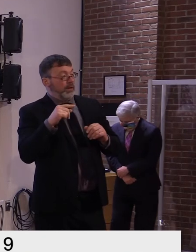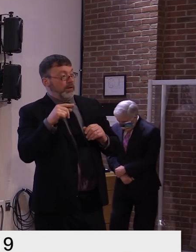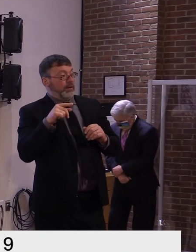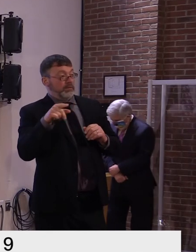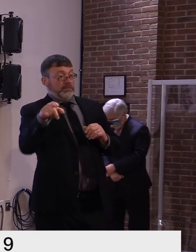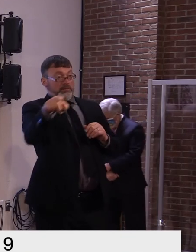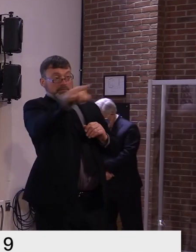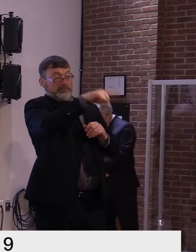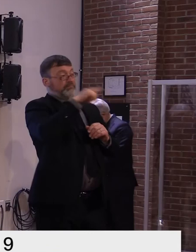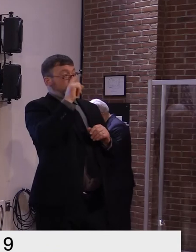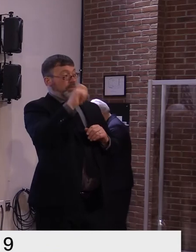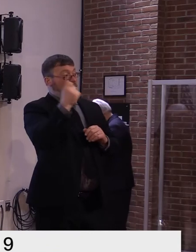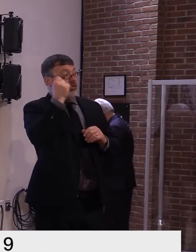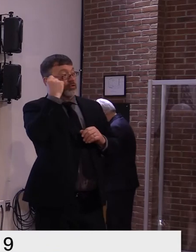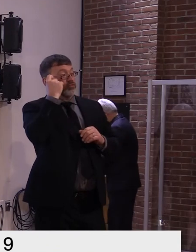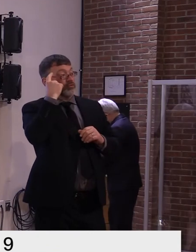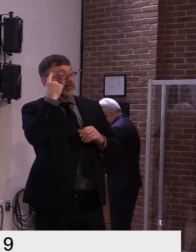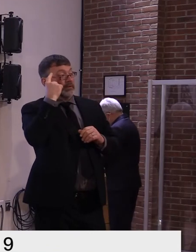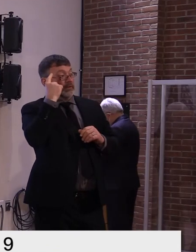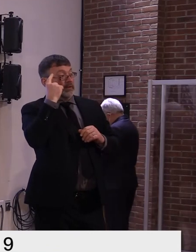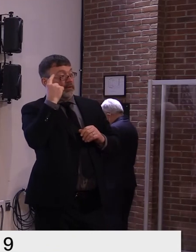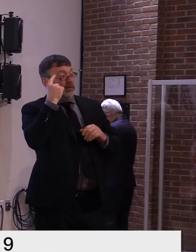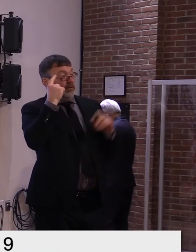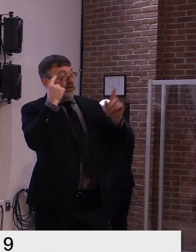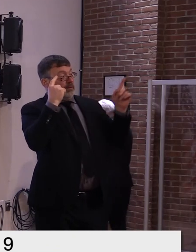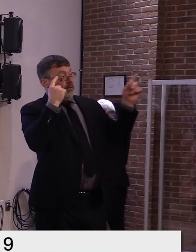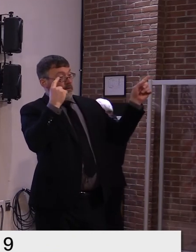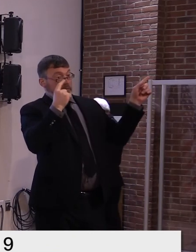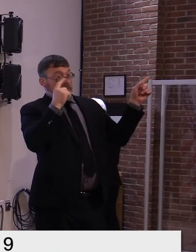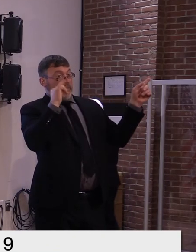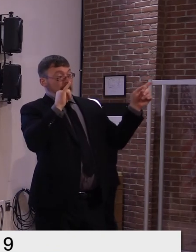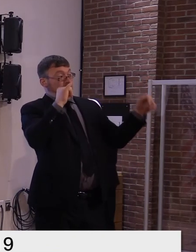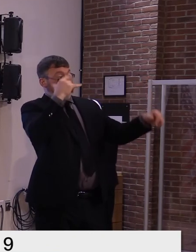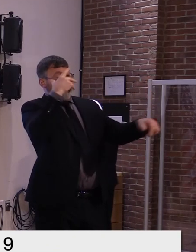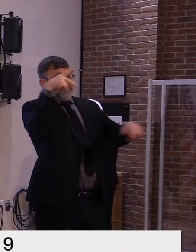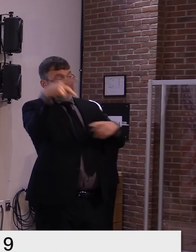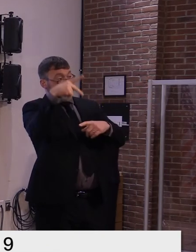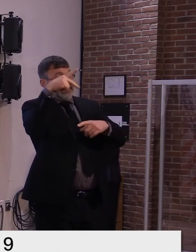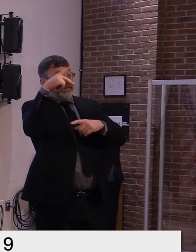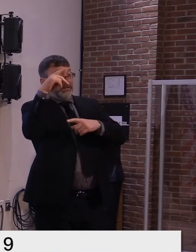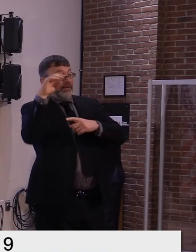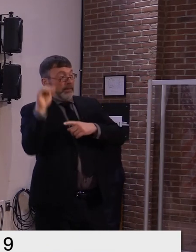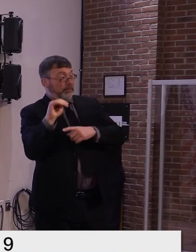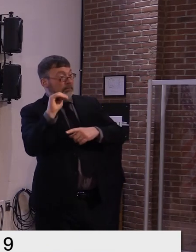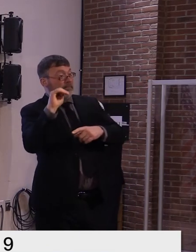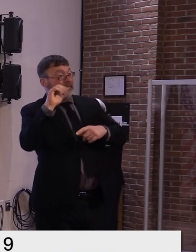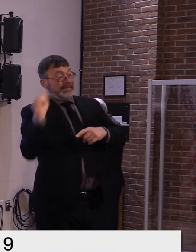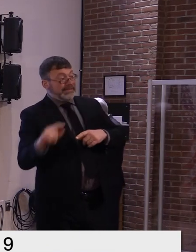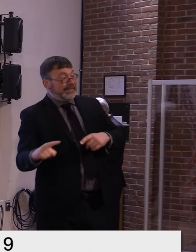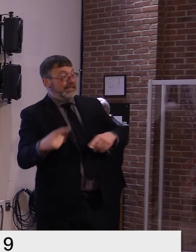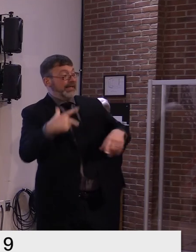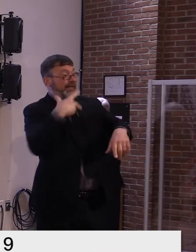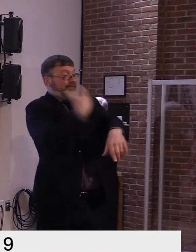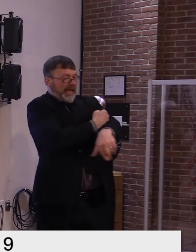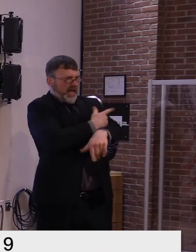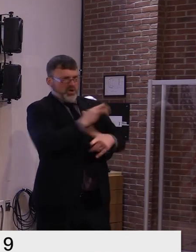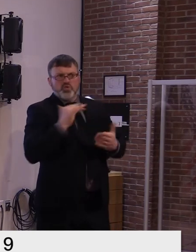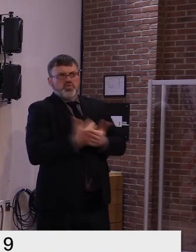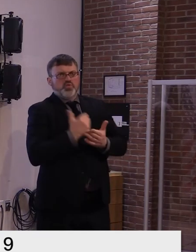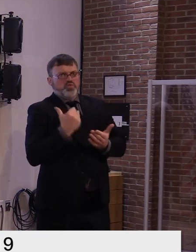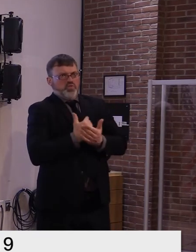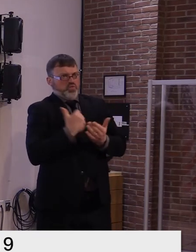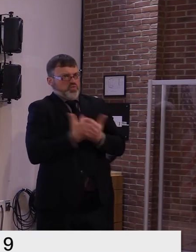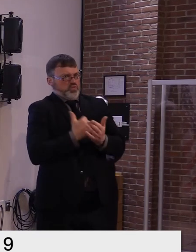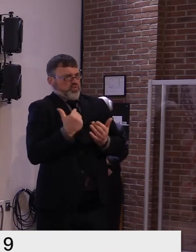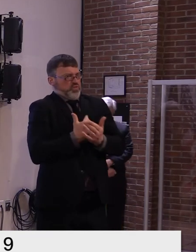technology for vaccine, it's not new just because it was invented when COVID